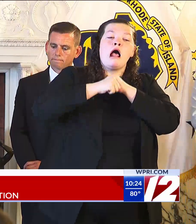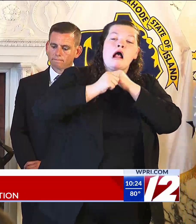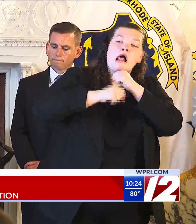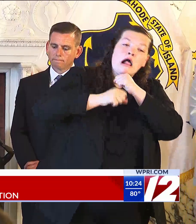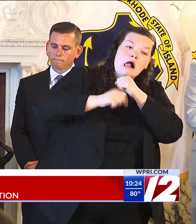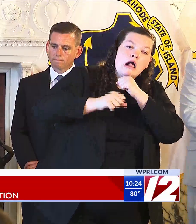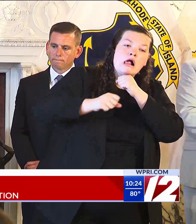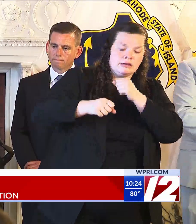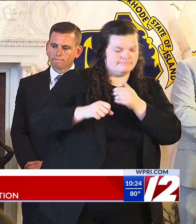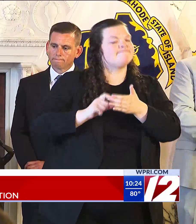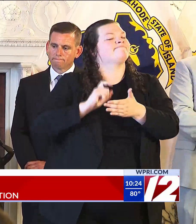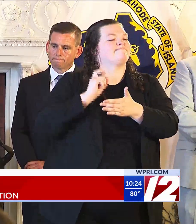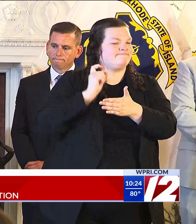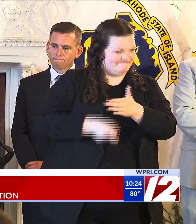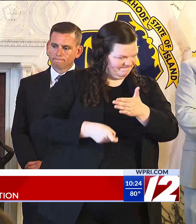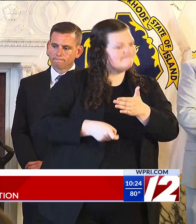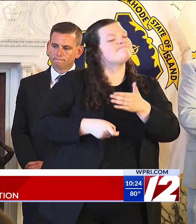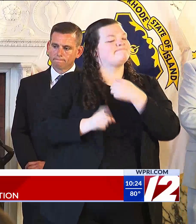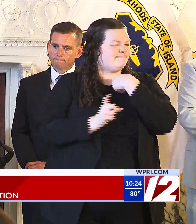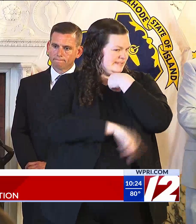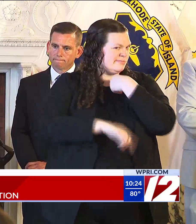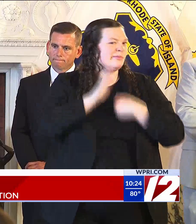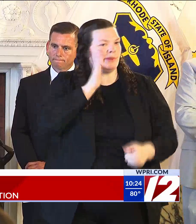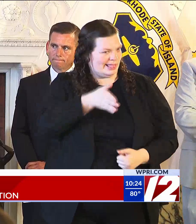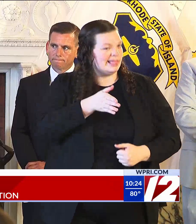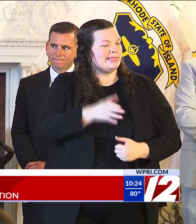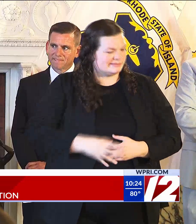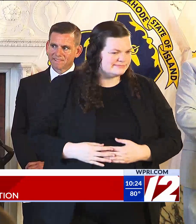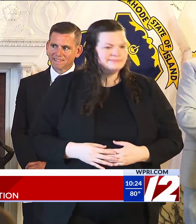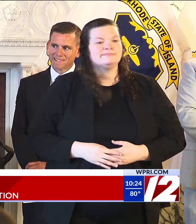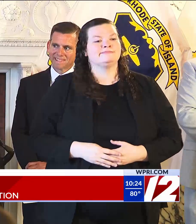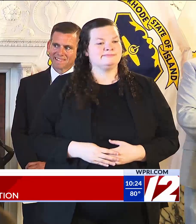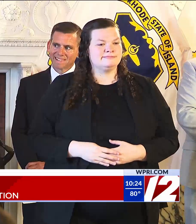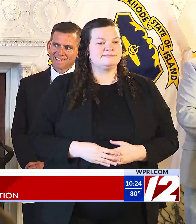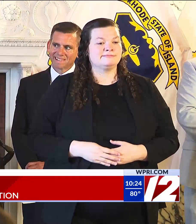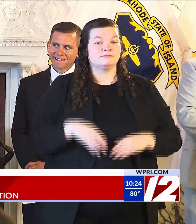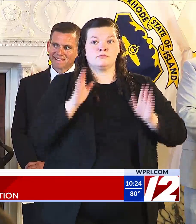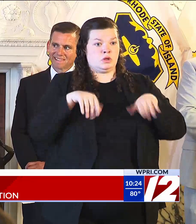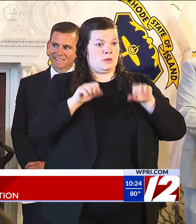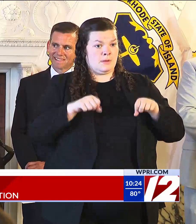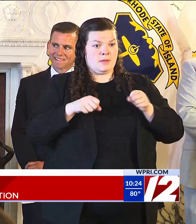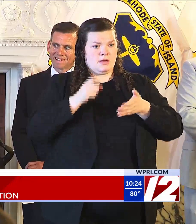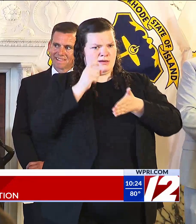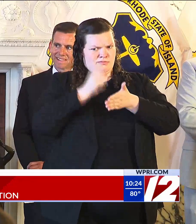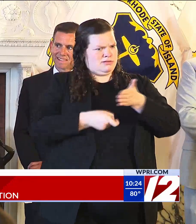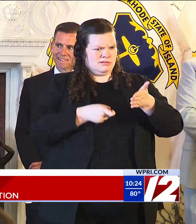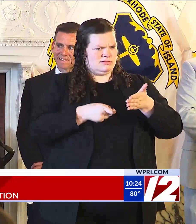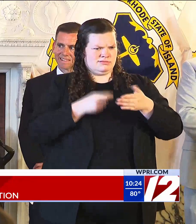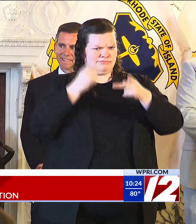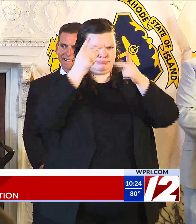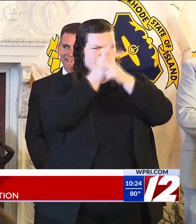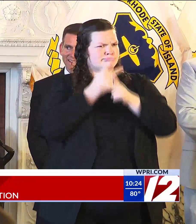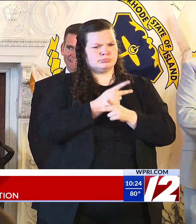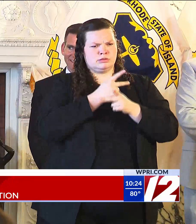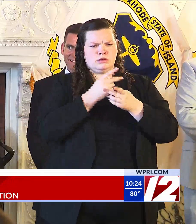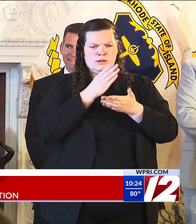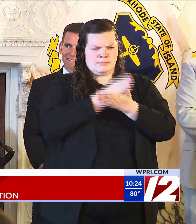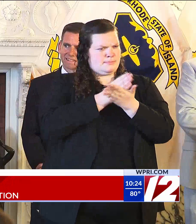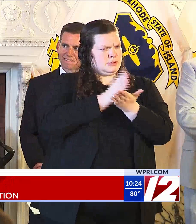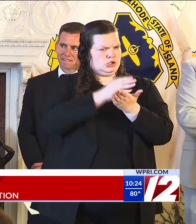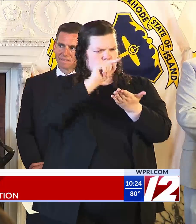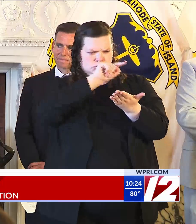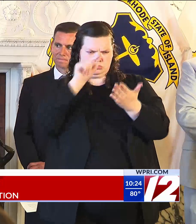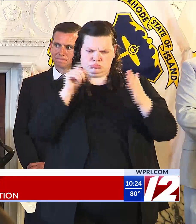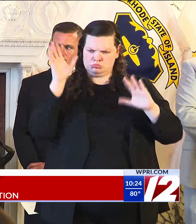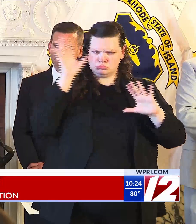schedule. These are potential costs that have already been factored into the project budget, as I